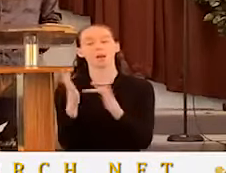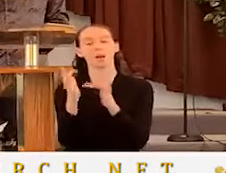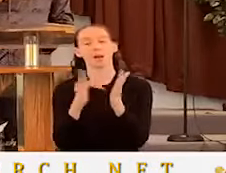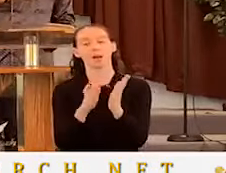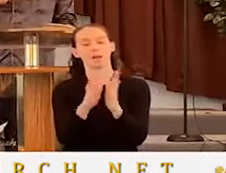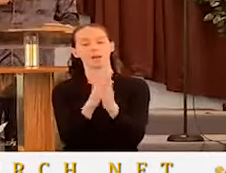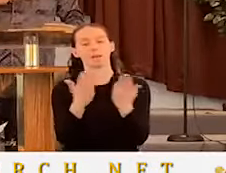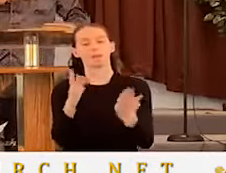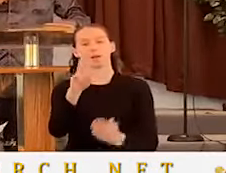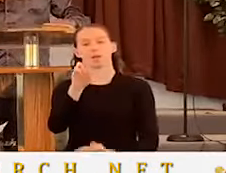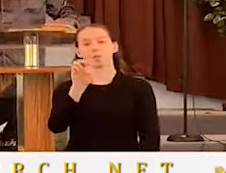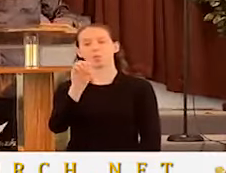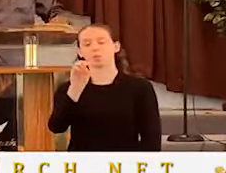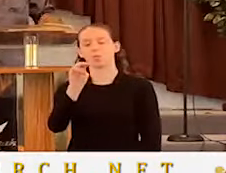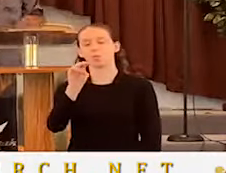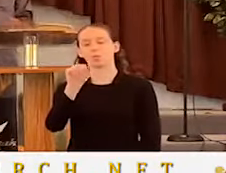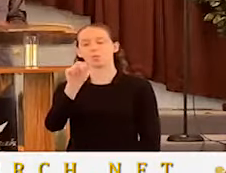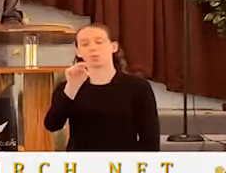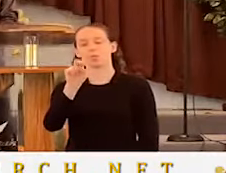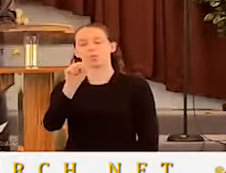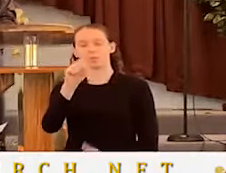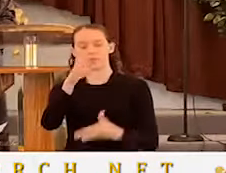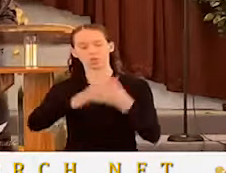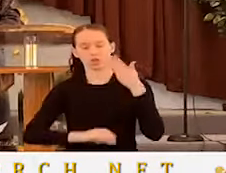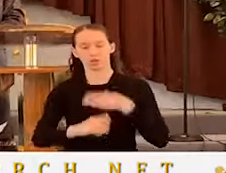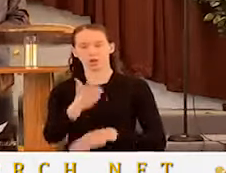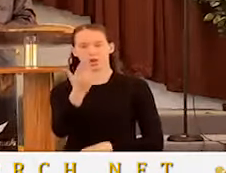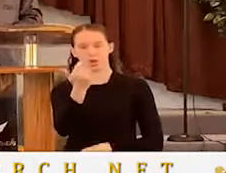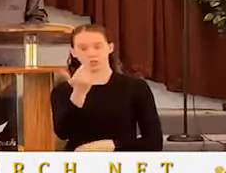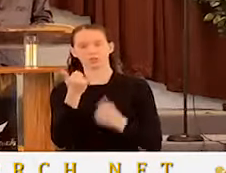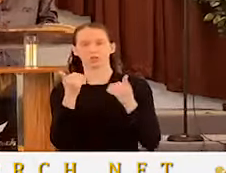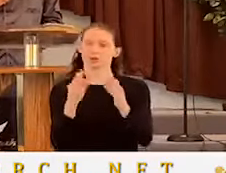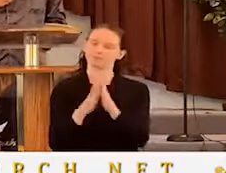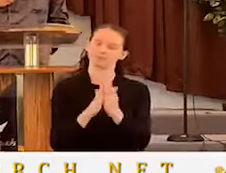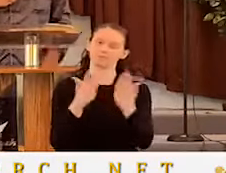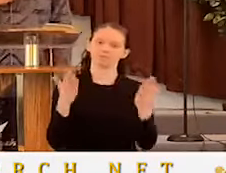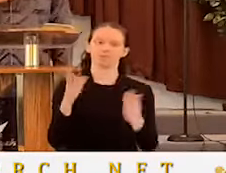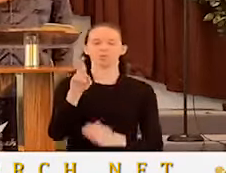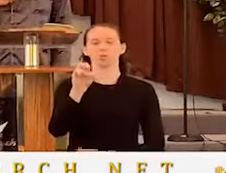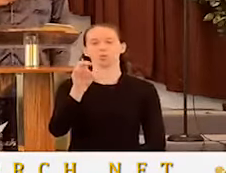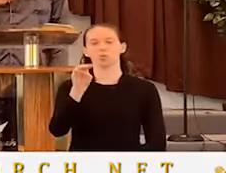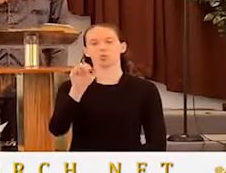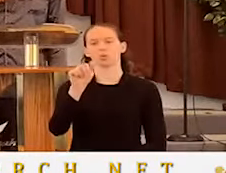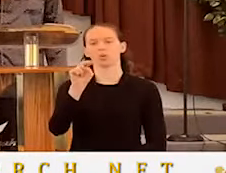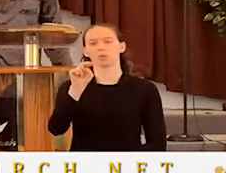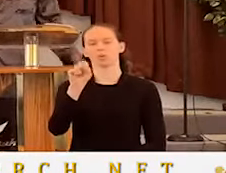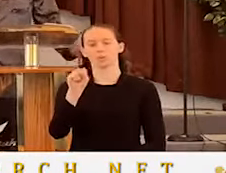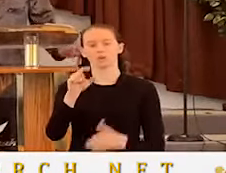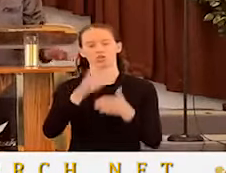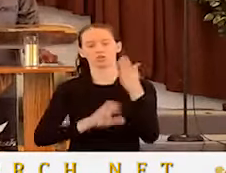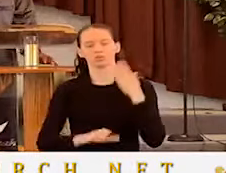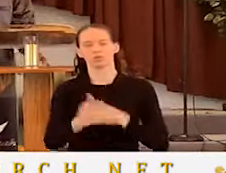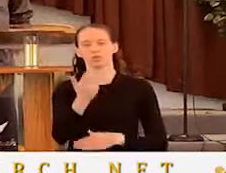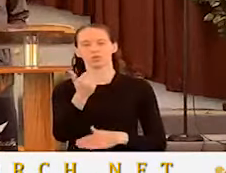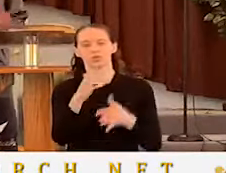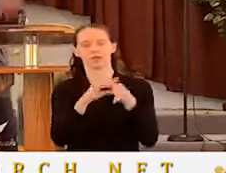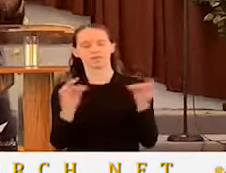book of Romans chapter 13. Romans chapter 13. And we begin reading at verse number